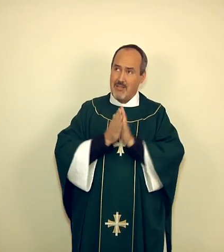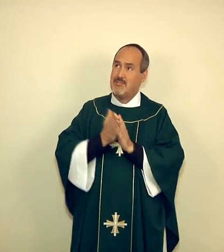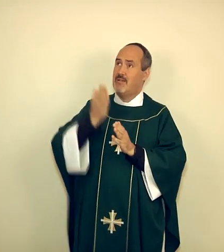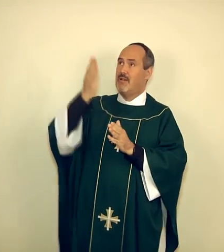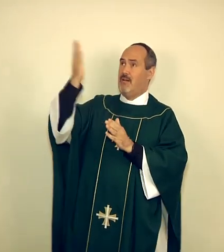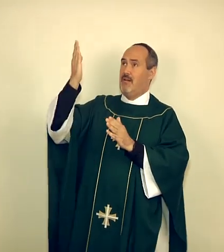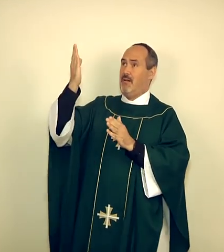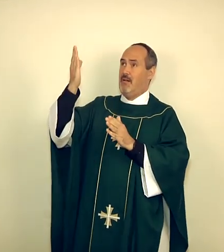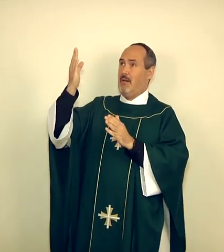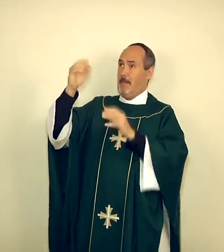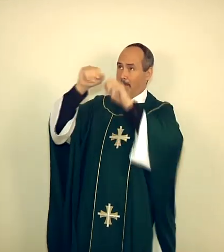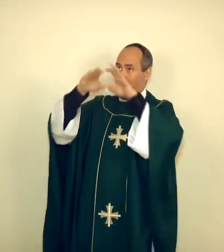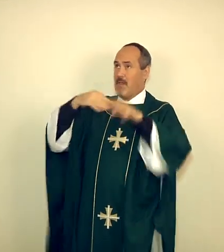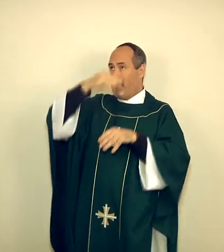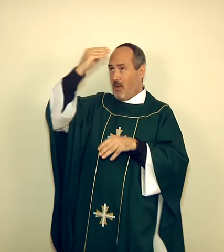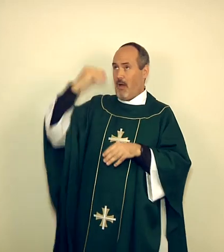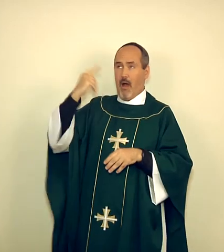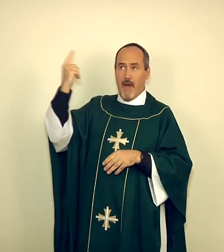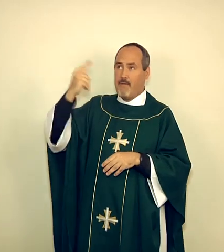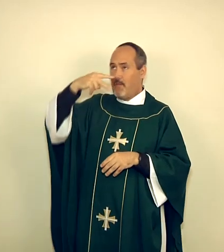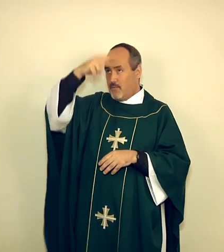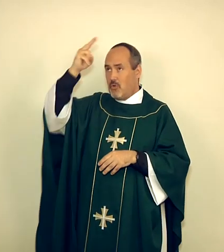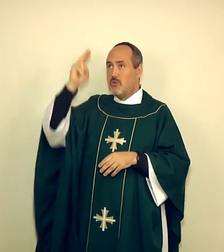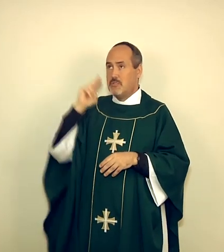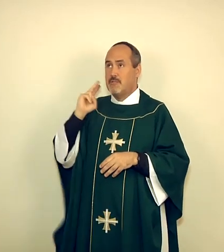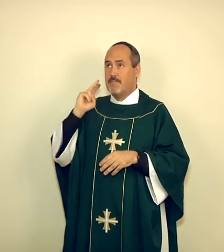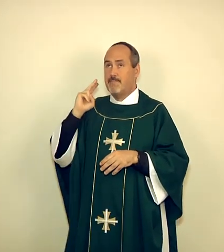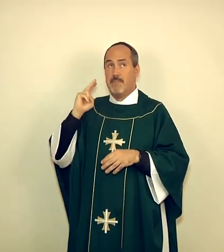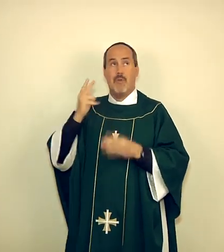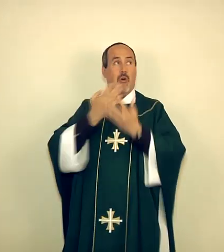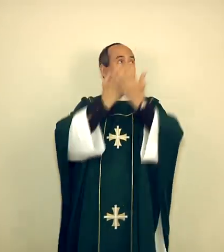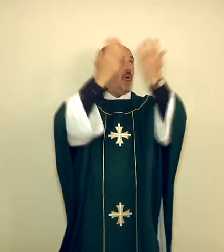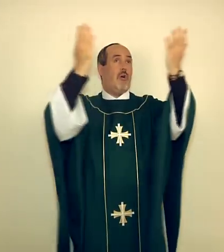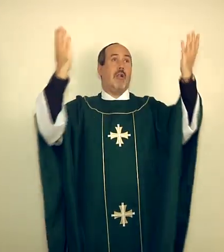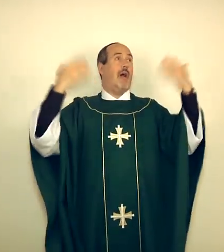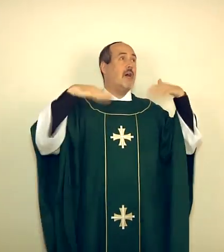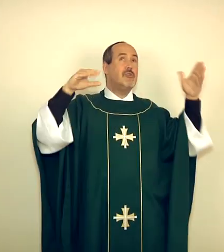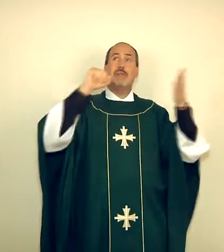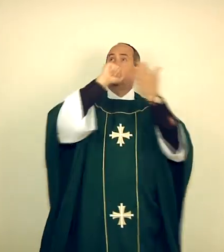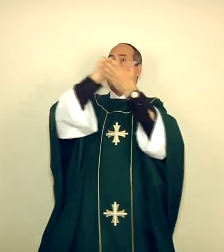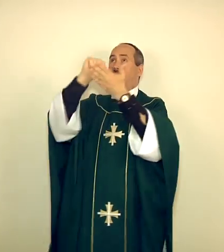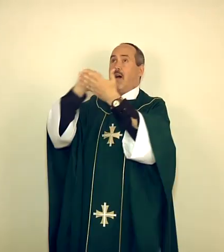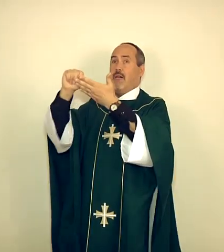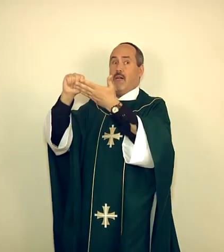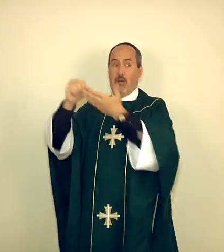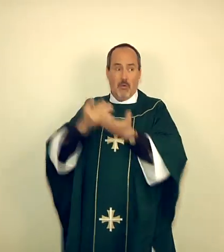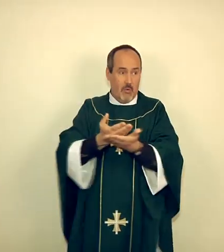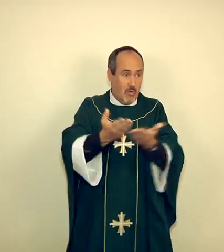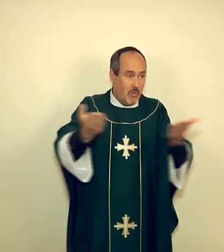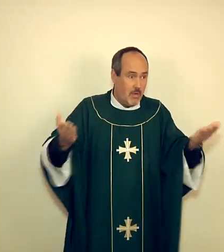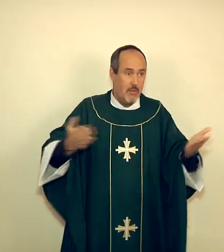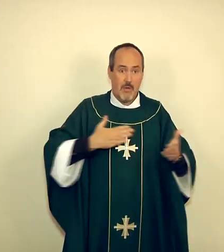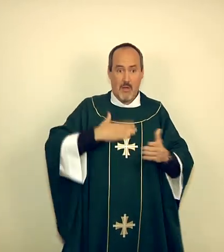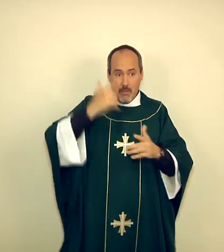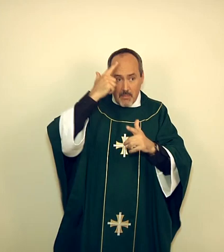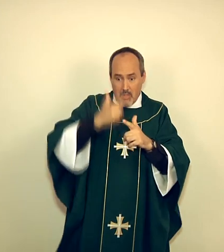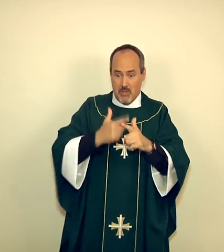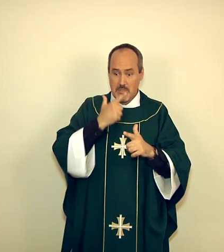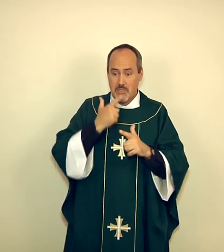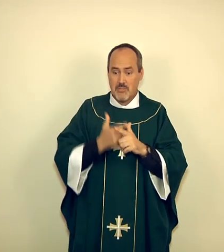Through my most grievous fault. Therefore I ask, Blessed Mary, ever Virgin, and all the angels and saints, and you, my